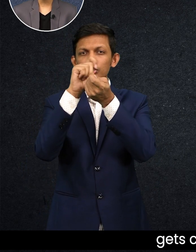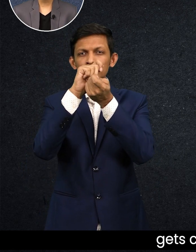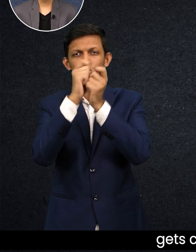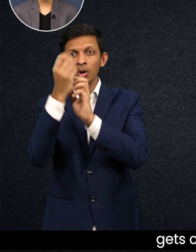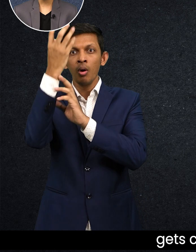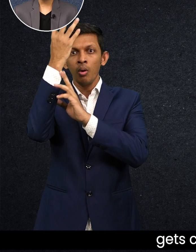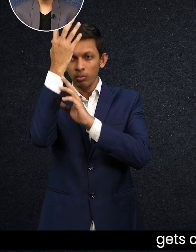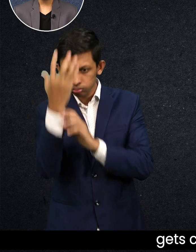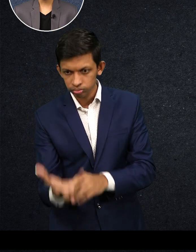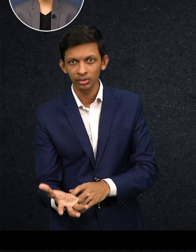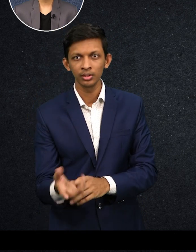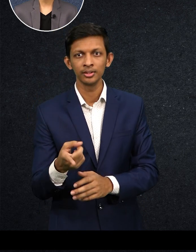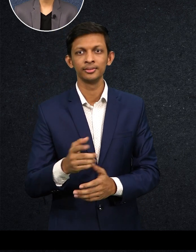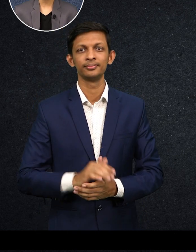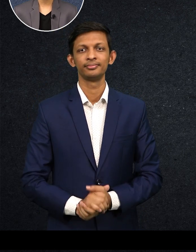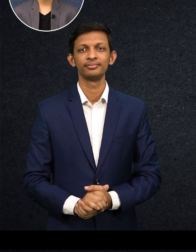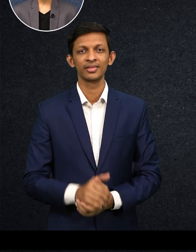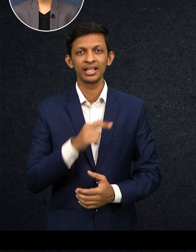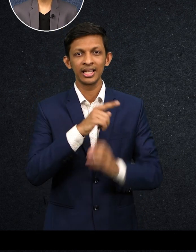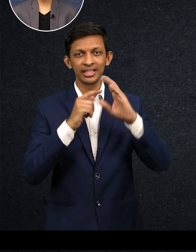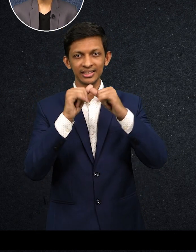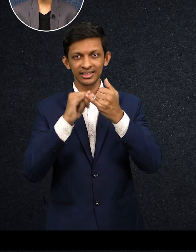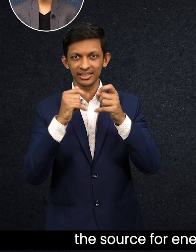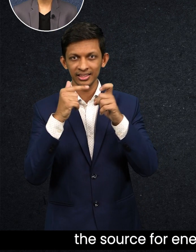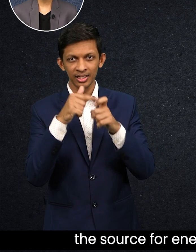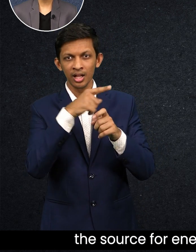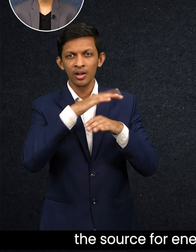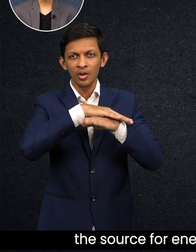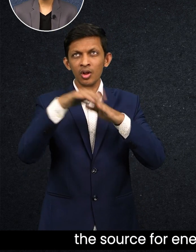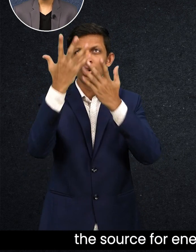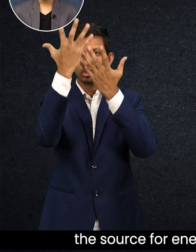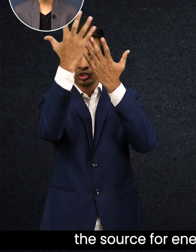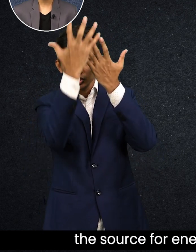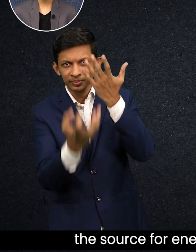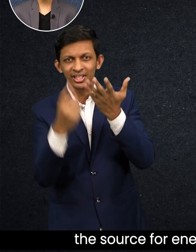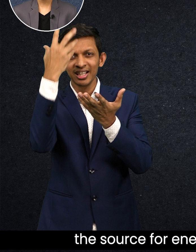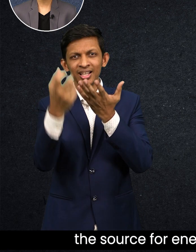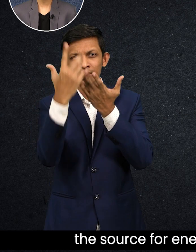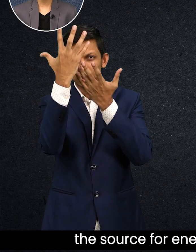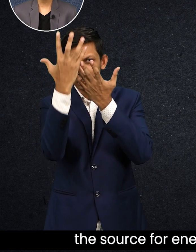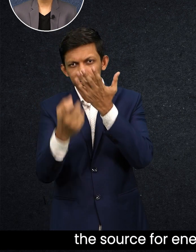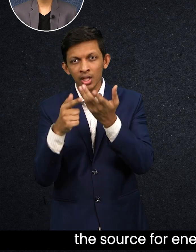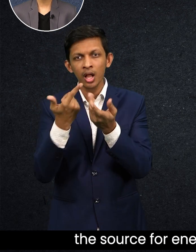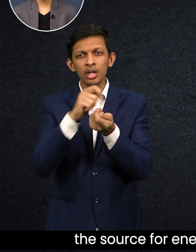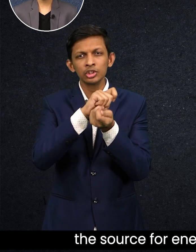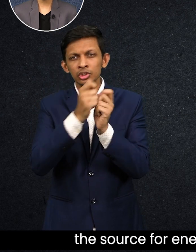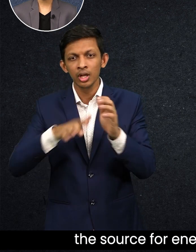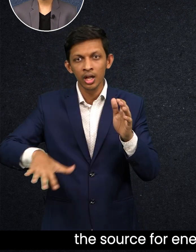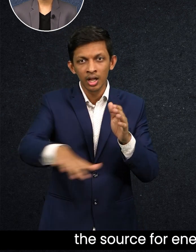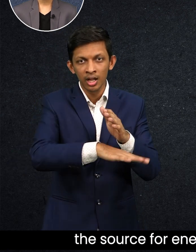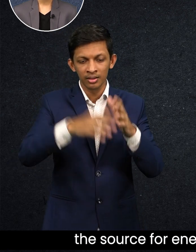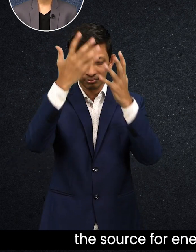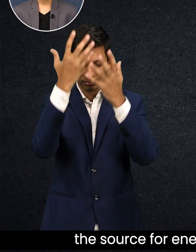into kinetic energy during the fall. In this case, the source of energy conversion is the gravitational